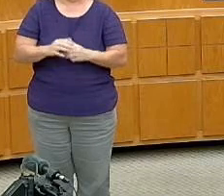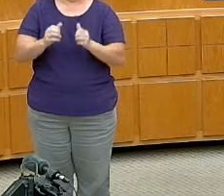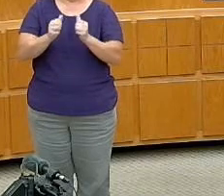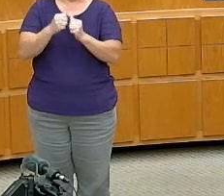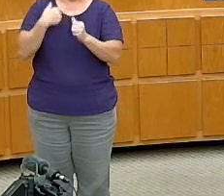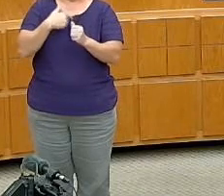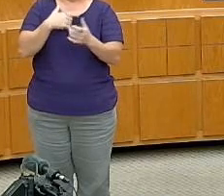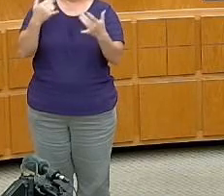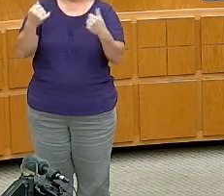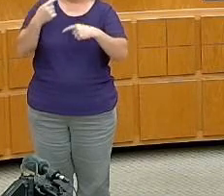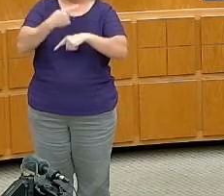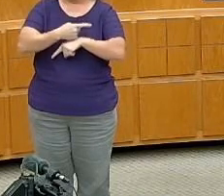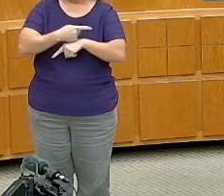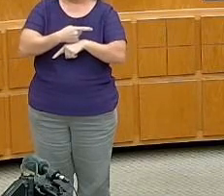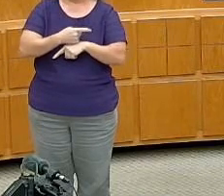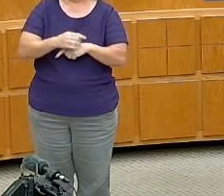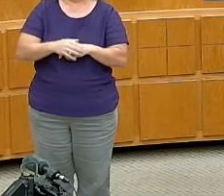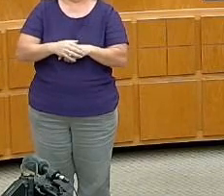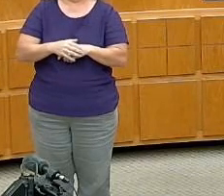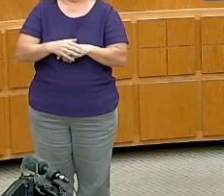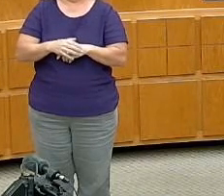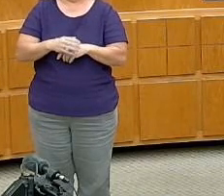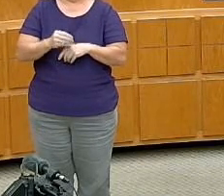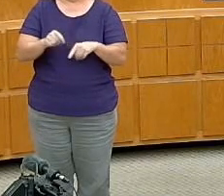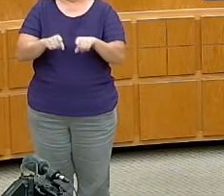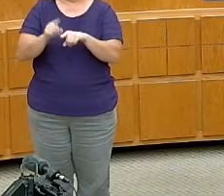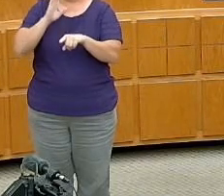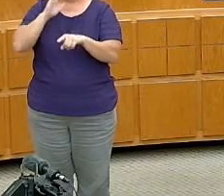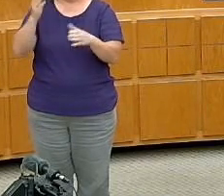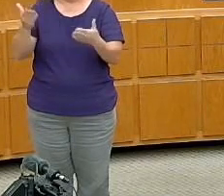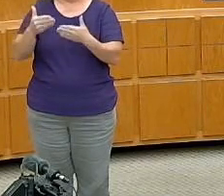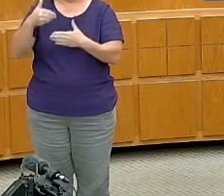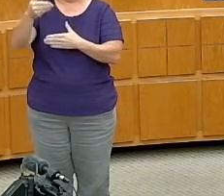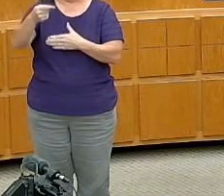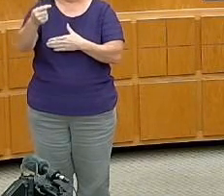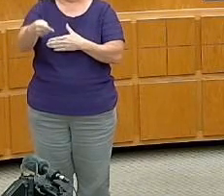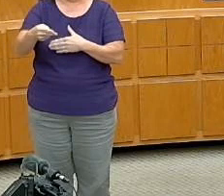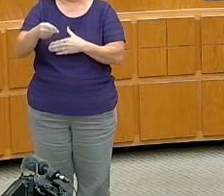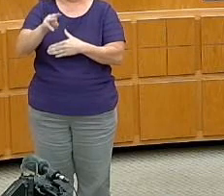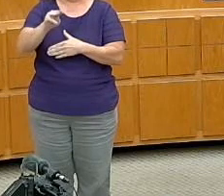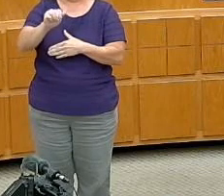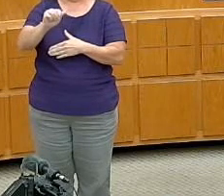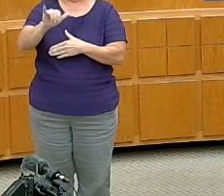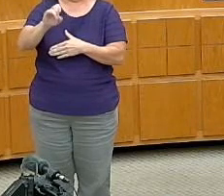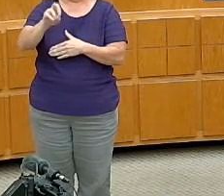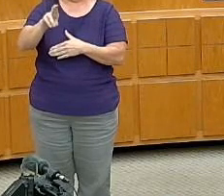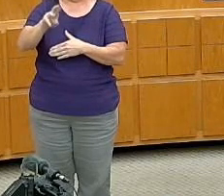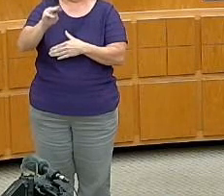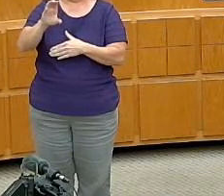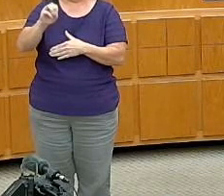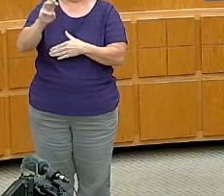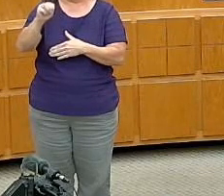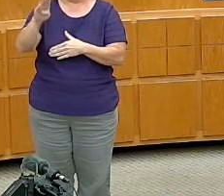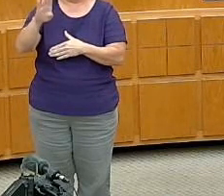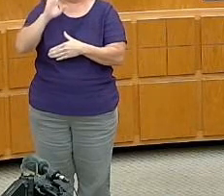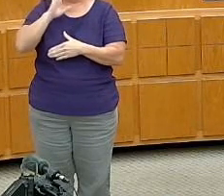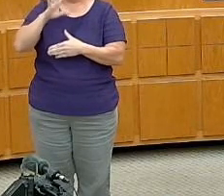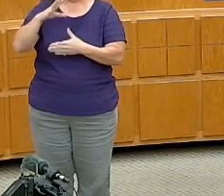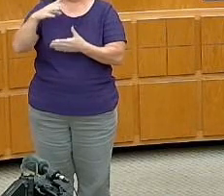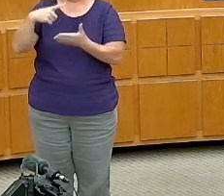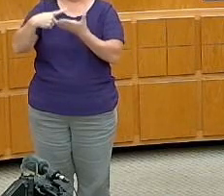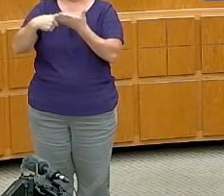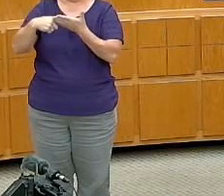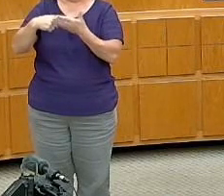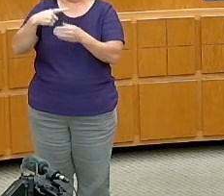Mayor McComb, who will speak to us about the Mayor's Disaster Recovery Fund, and as well, he'll talk a little bit about golf